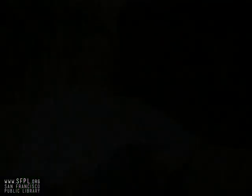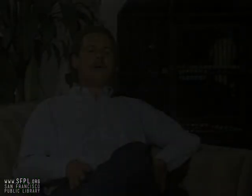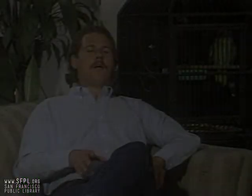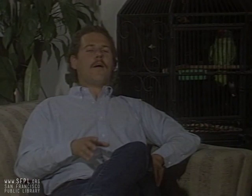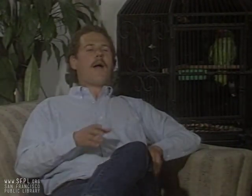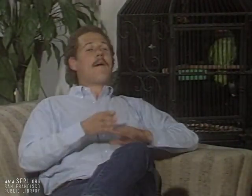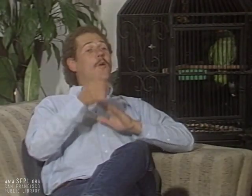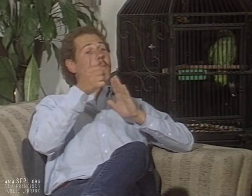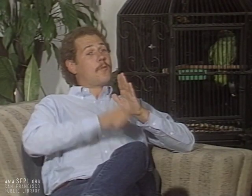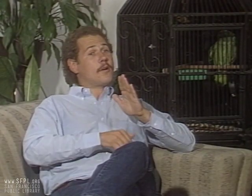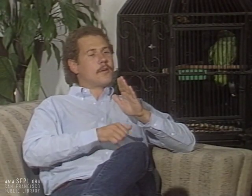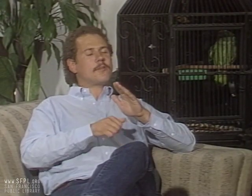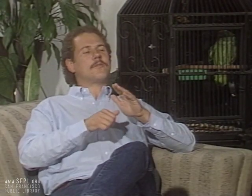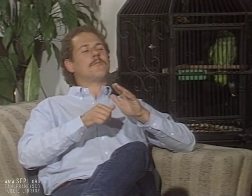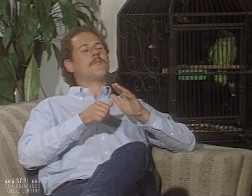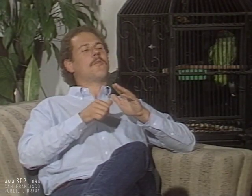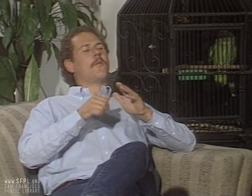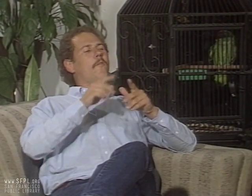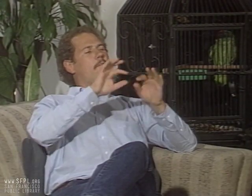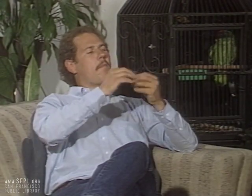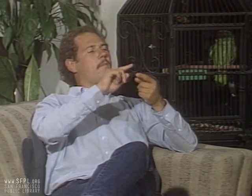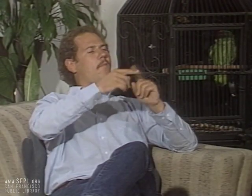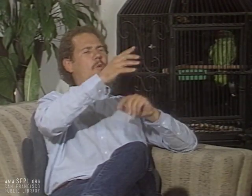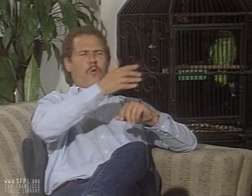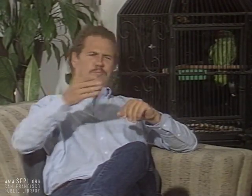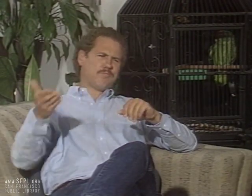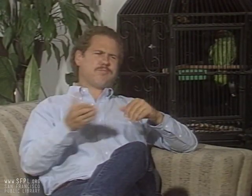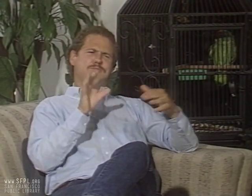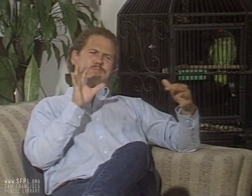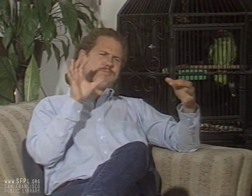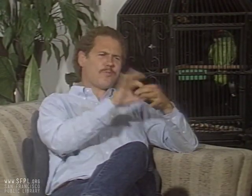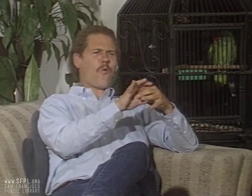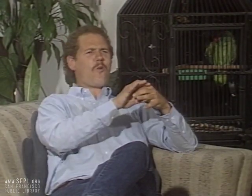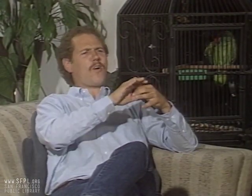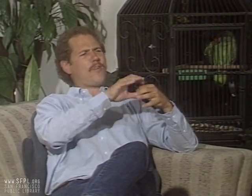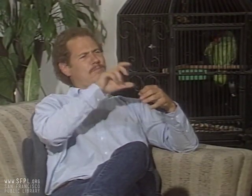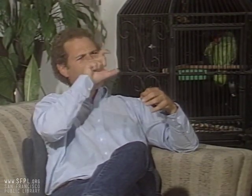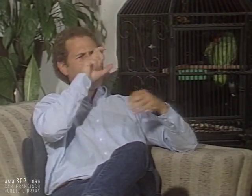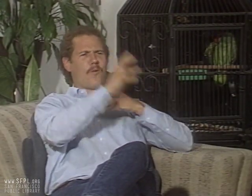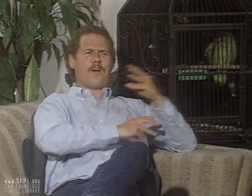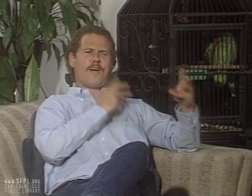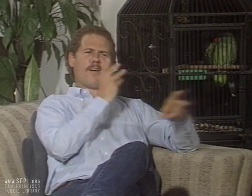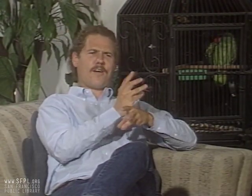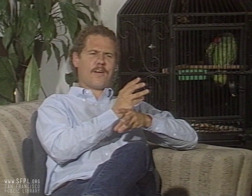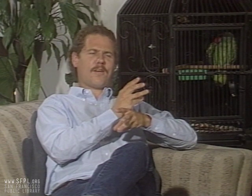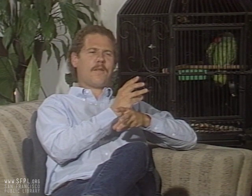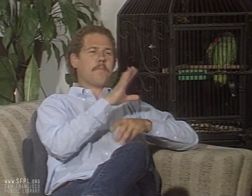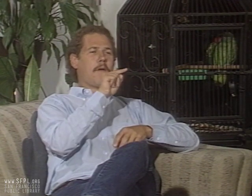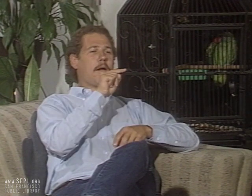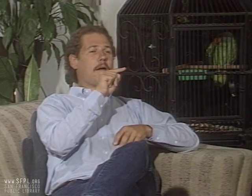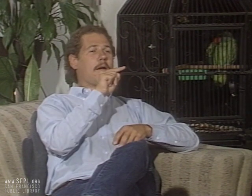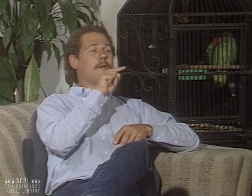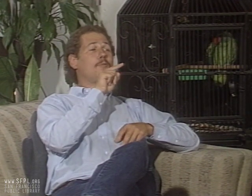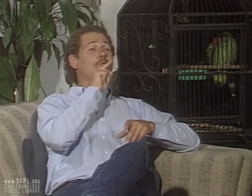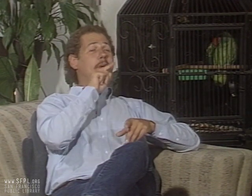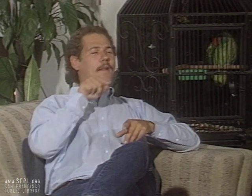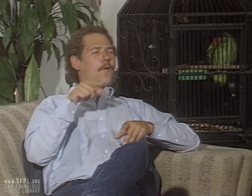After his surgery, Beagle still wasn't an eagle. Although disappointed, his family tried to make him feel like one of them, and Beagle